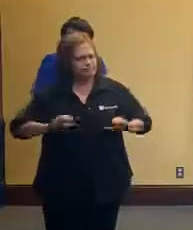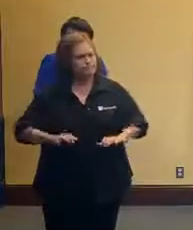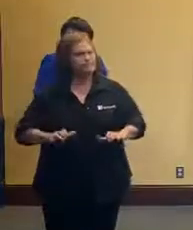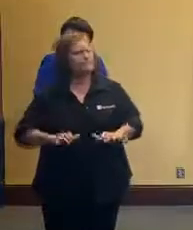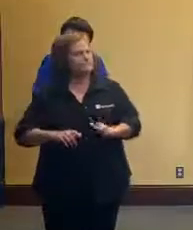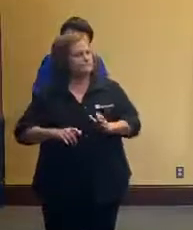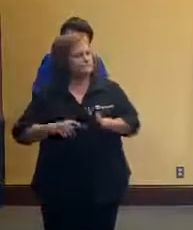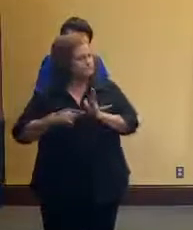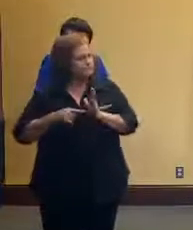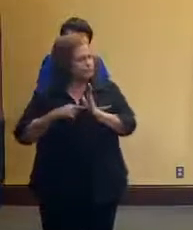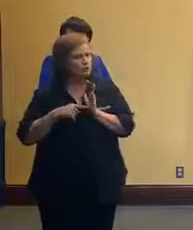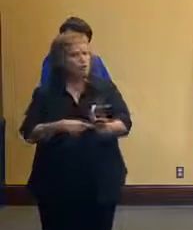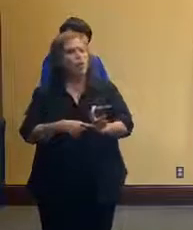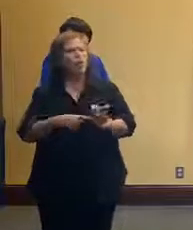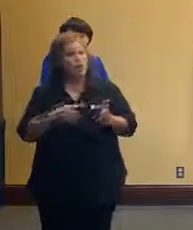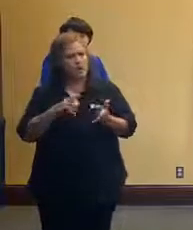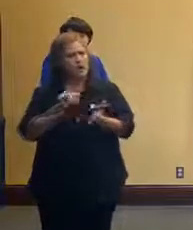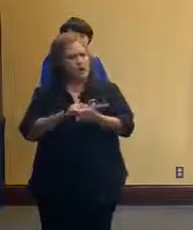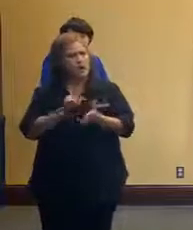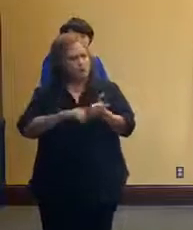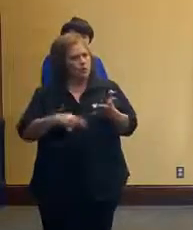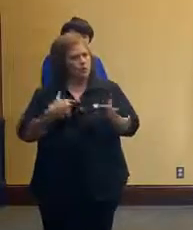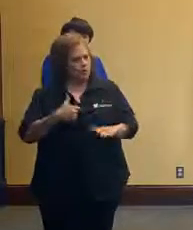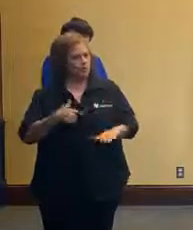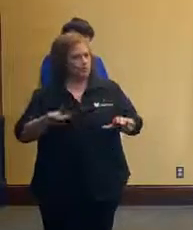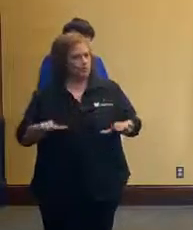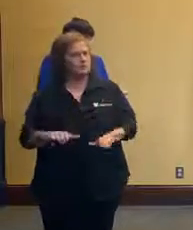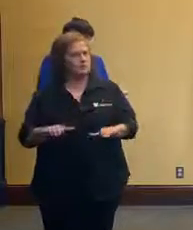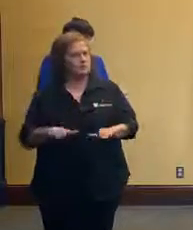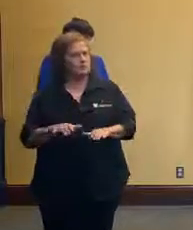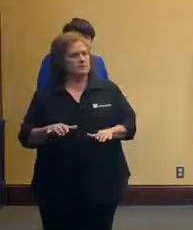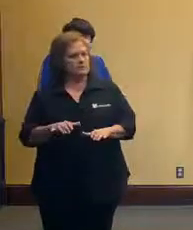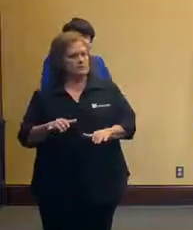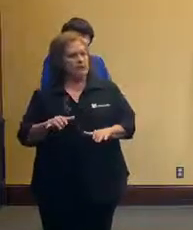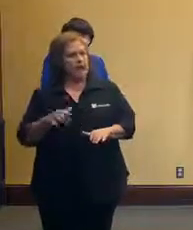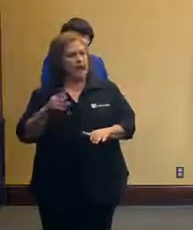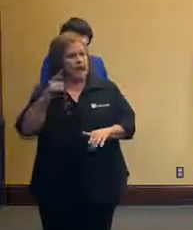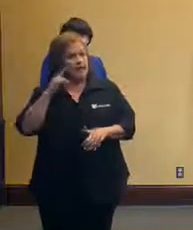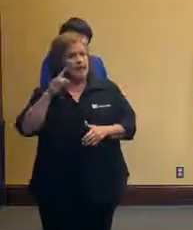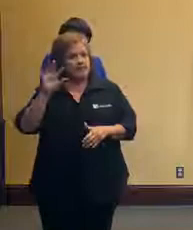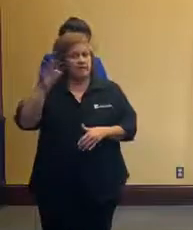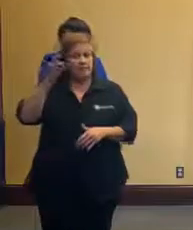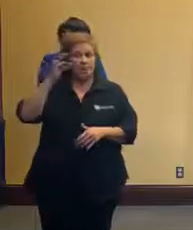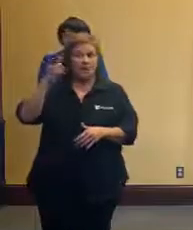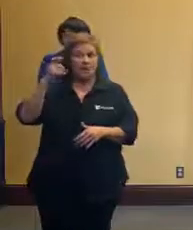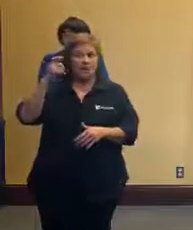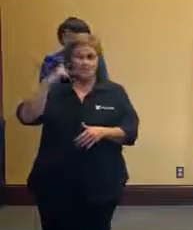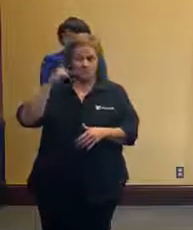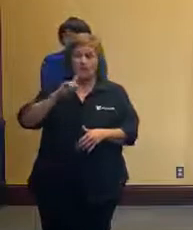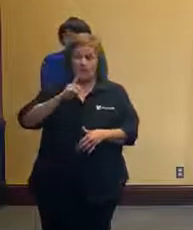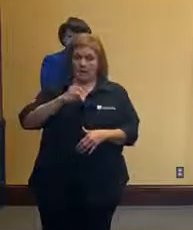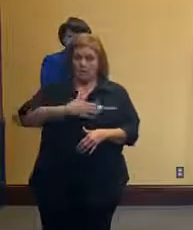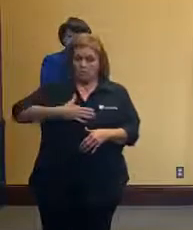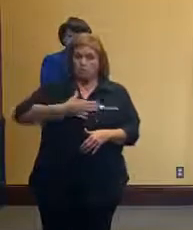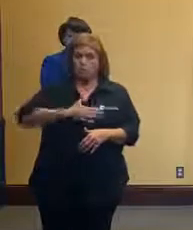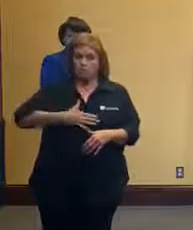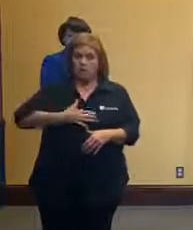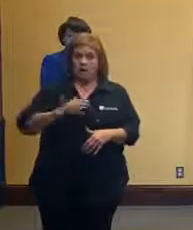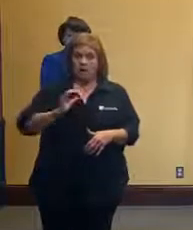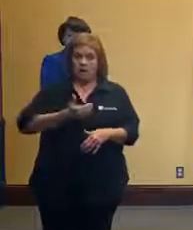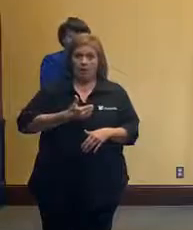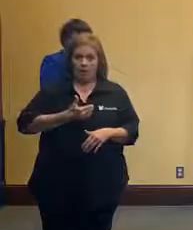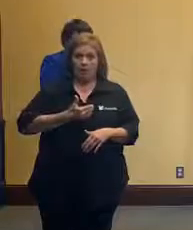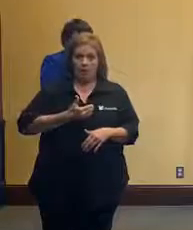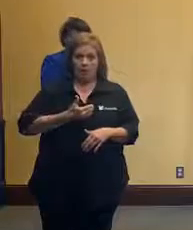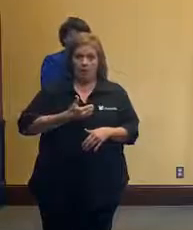and demonstrating that that's what we're doing on the ground, which I believe that the federal government would appreciate that. But